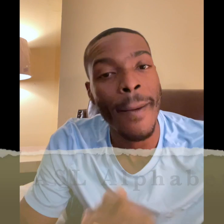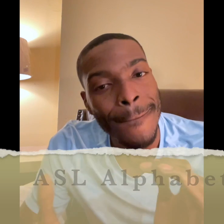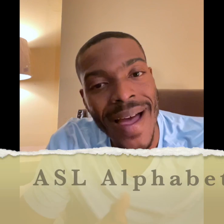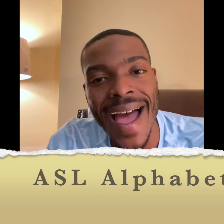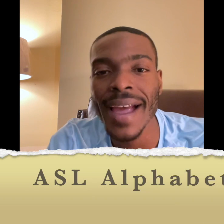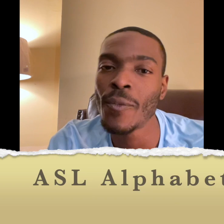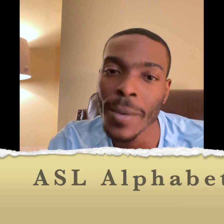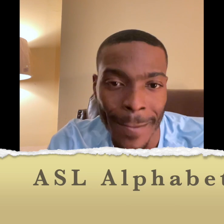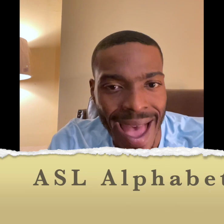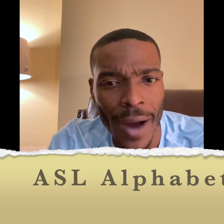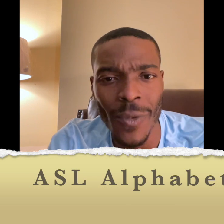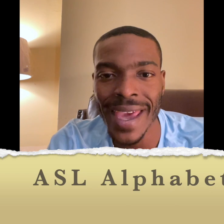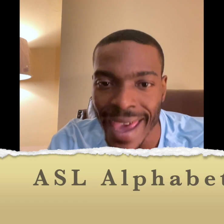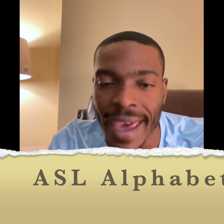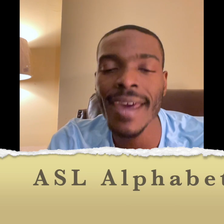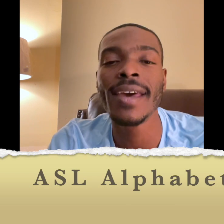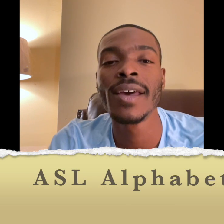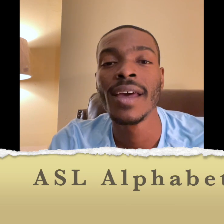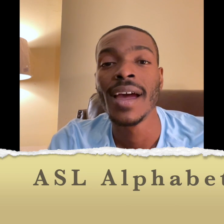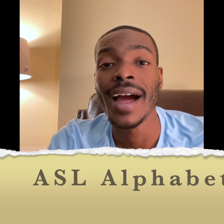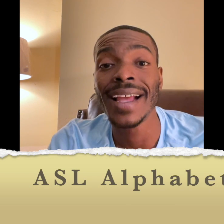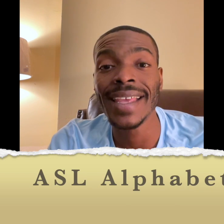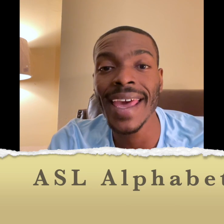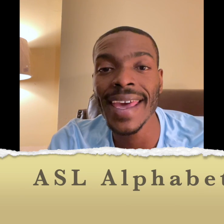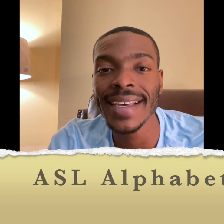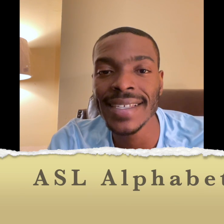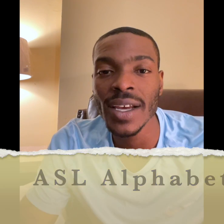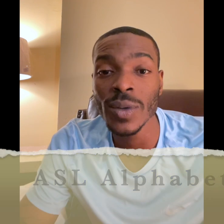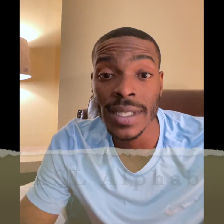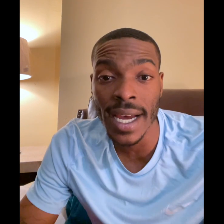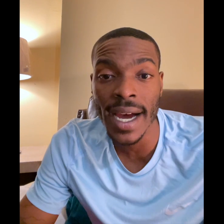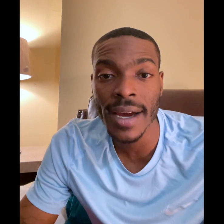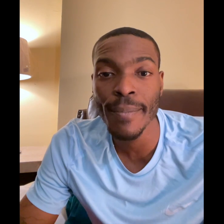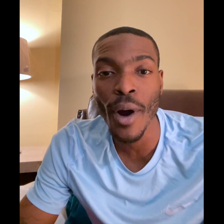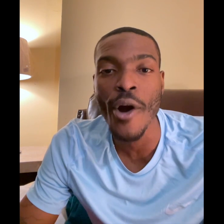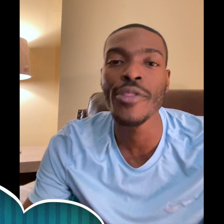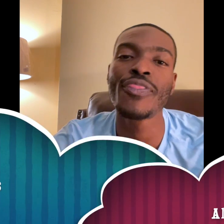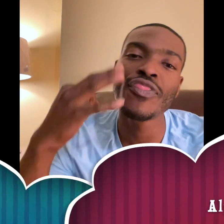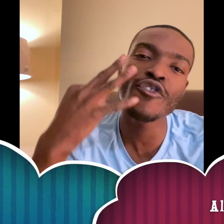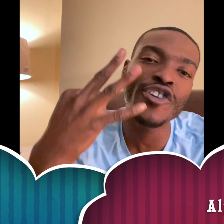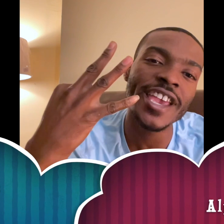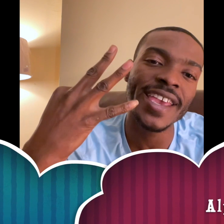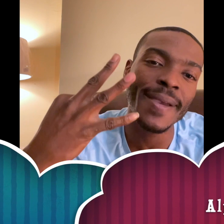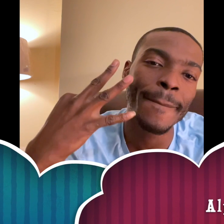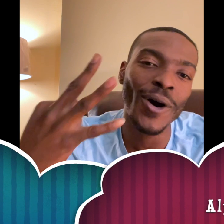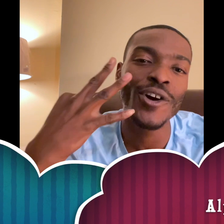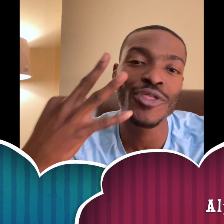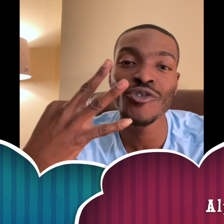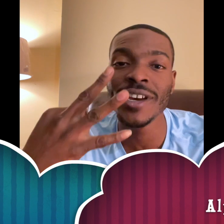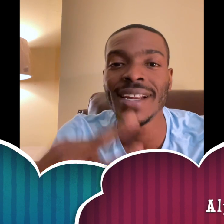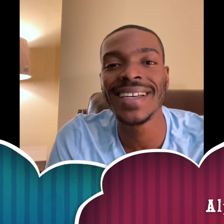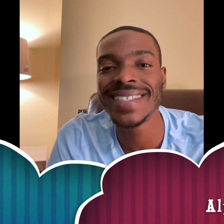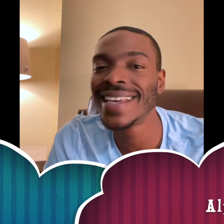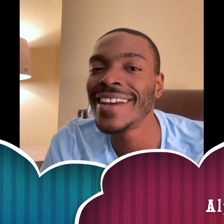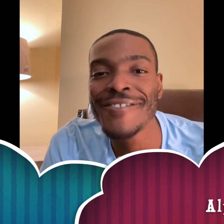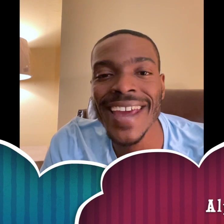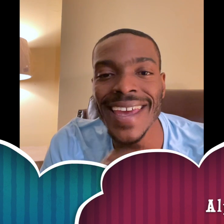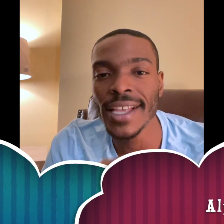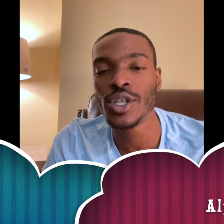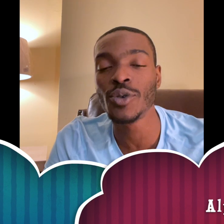I'm back. We back. We here. I got the ASL sign part 3. Part 3. Let's get right into it.